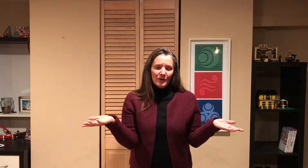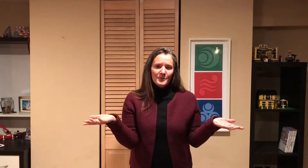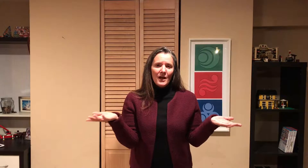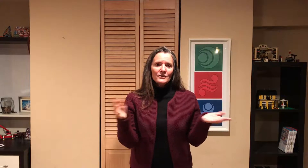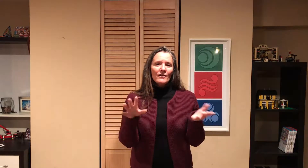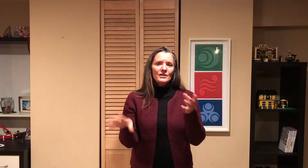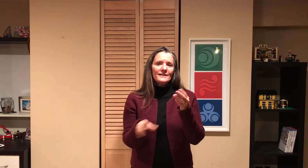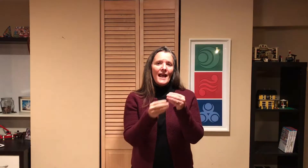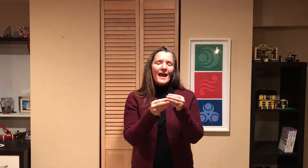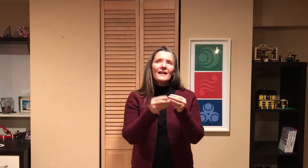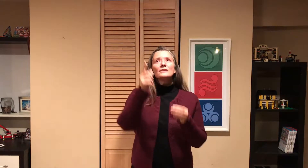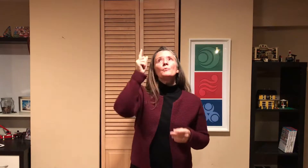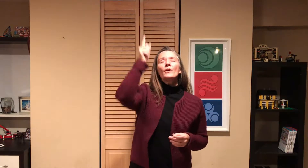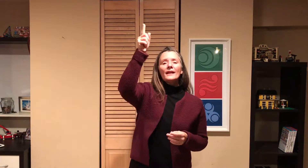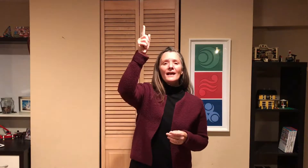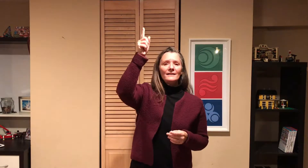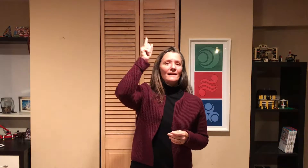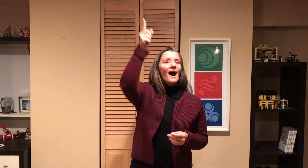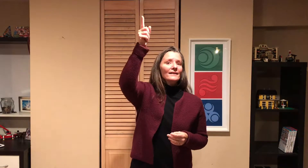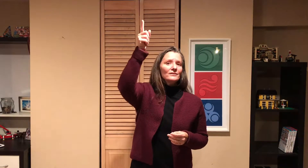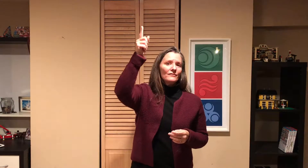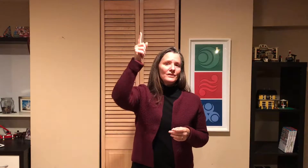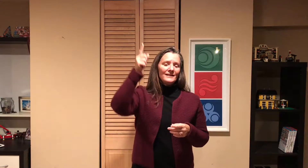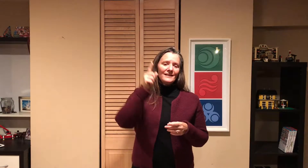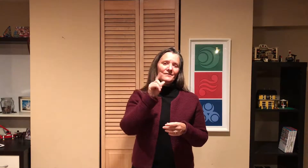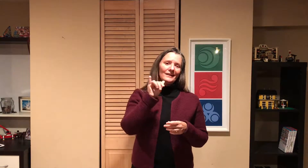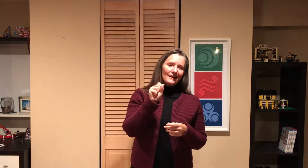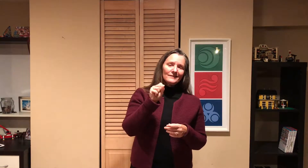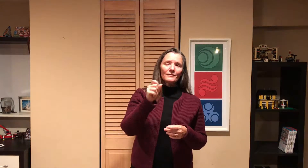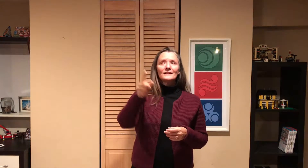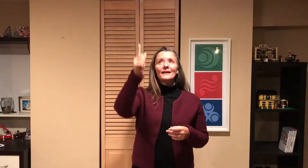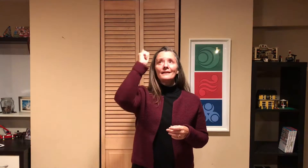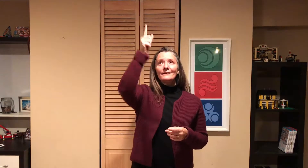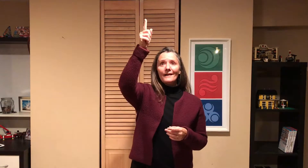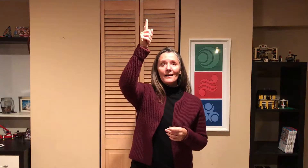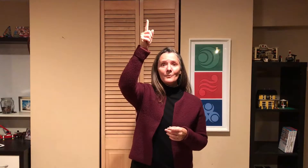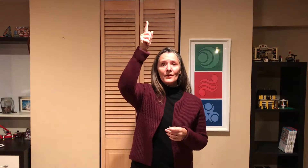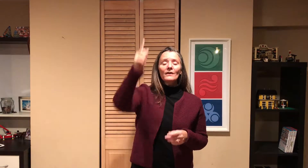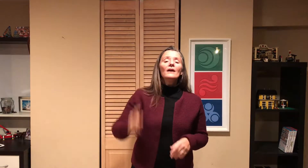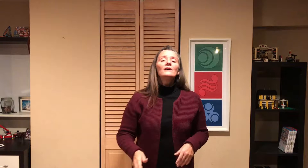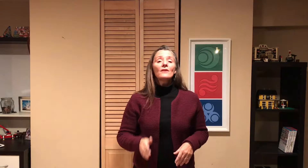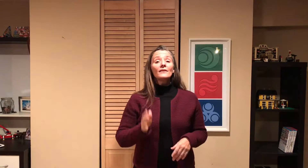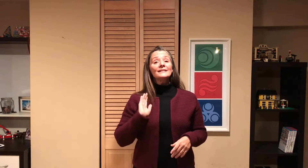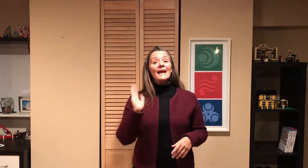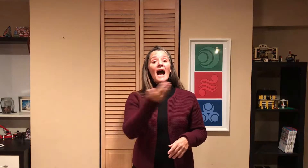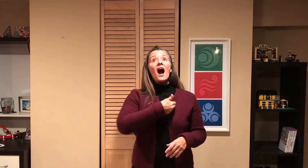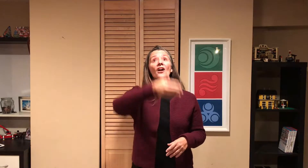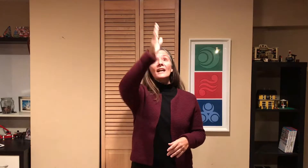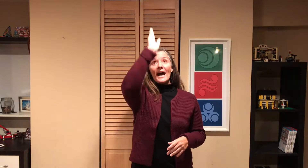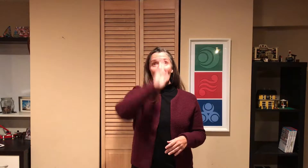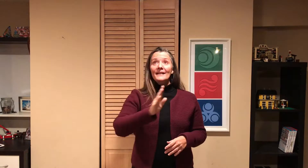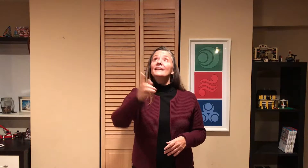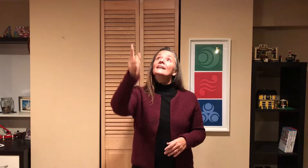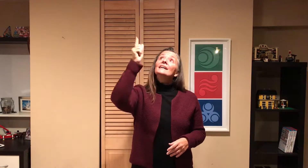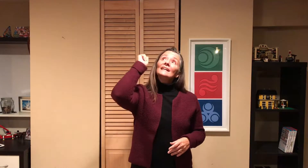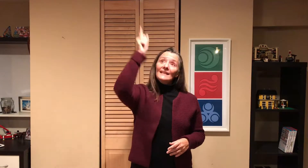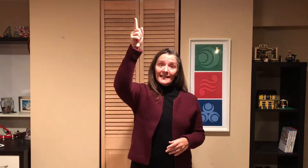verbs. So I just point again, God. So instead of saying is, I'm going to say God up there. So I'm going to say our God